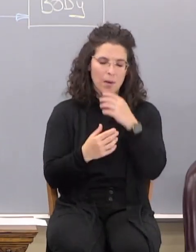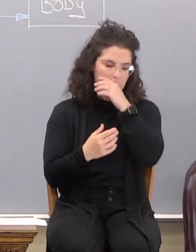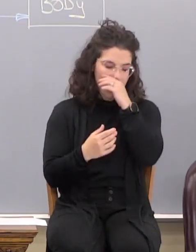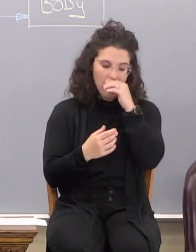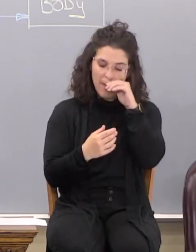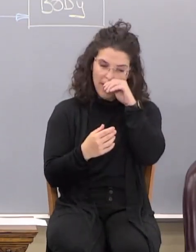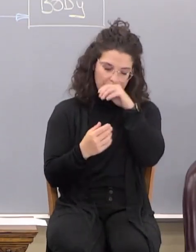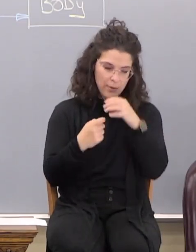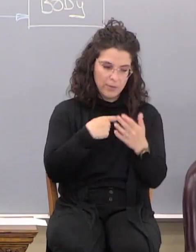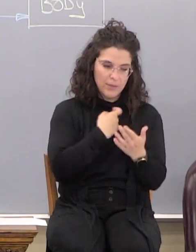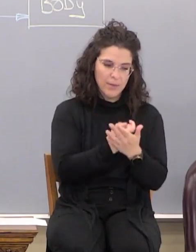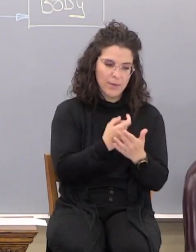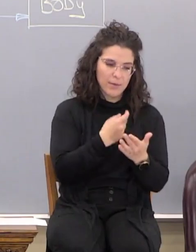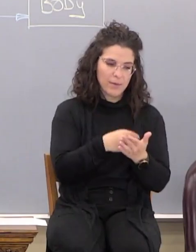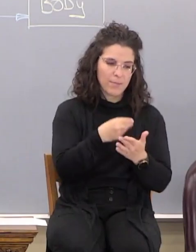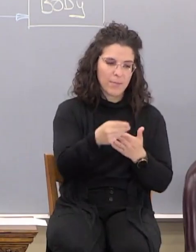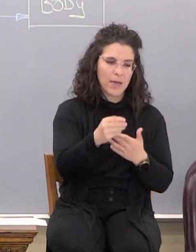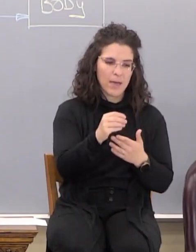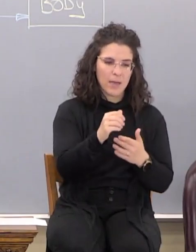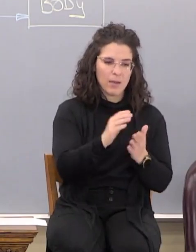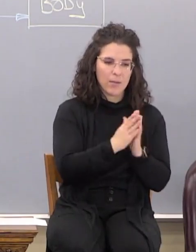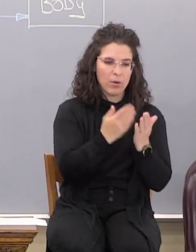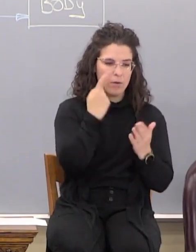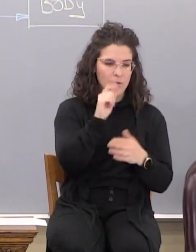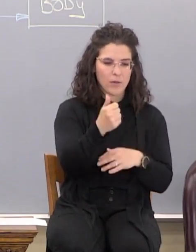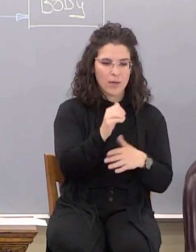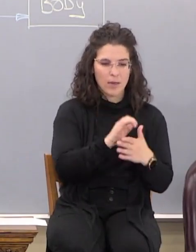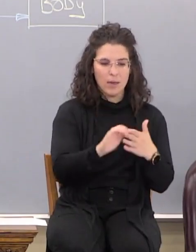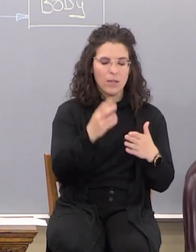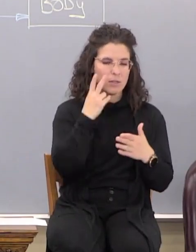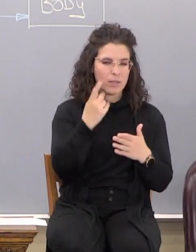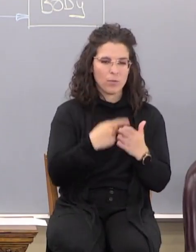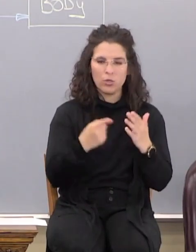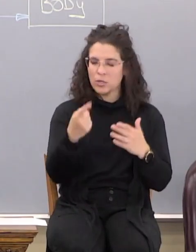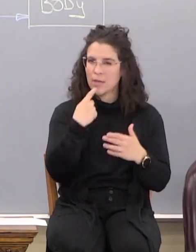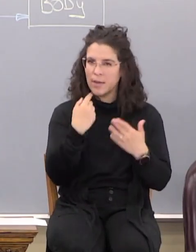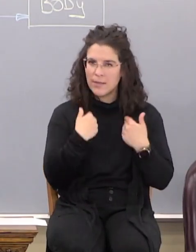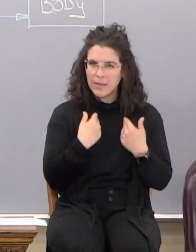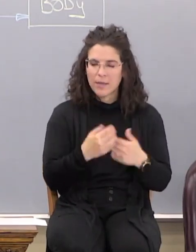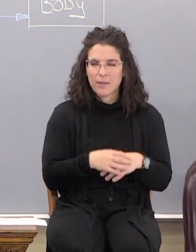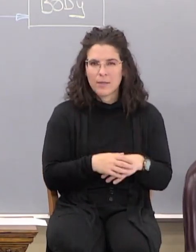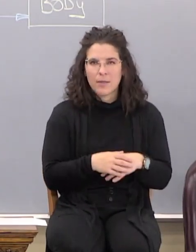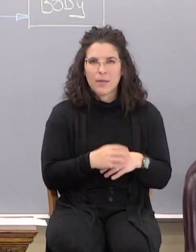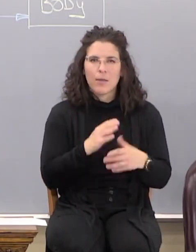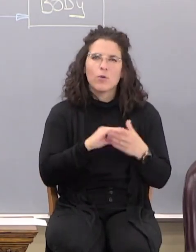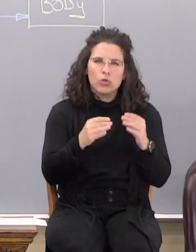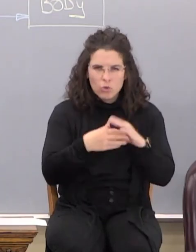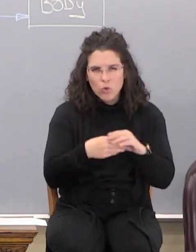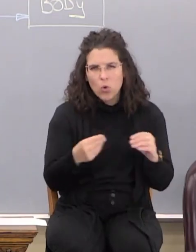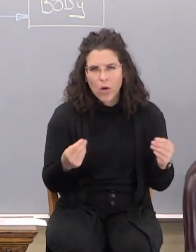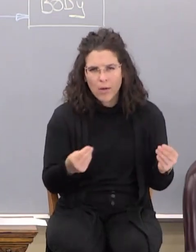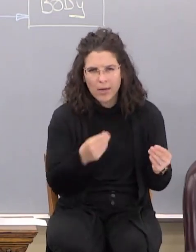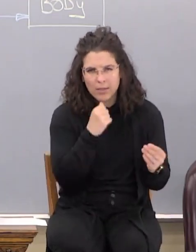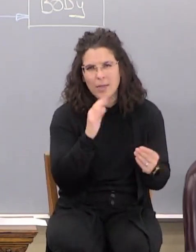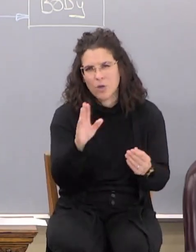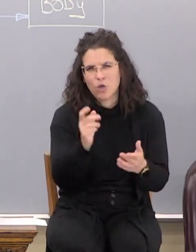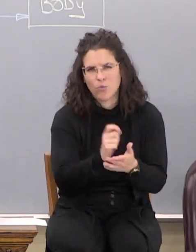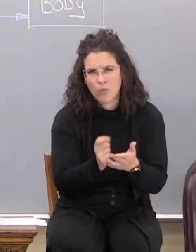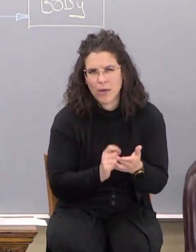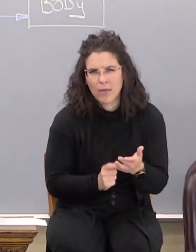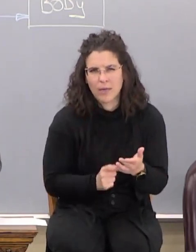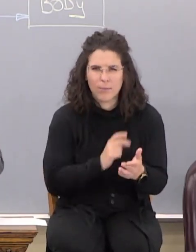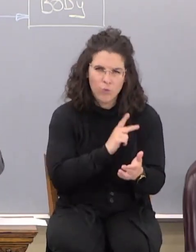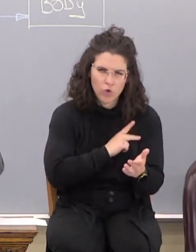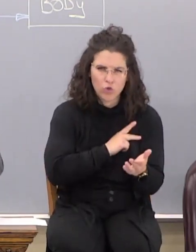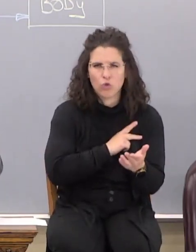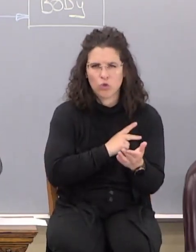almost tempted to spend the $10 to buy the book just to see what she had to say. But it was a story. It's not going to be her writing. You know,